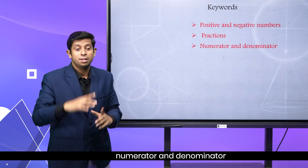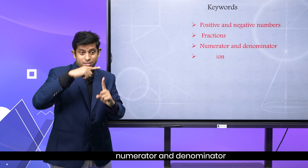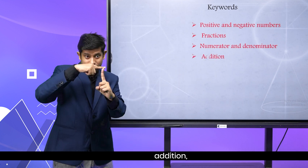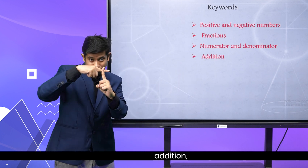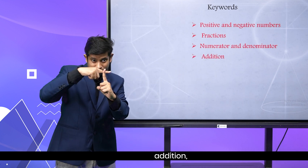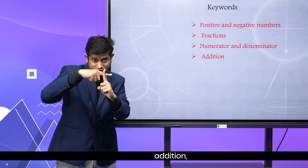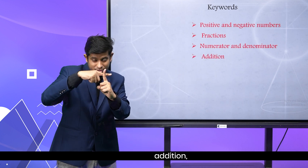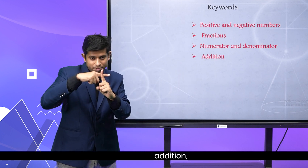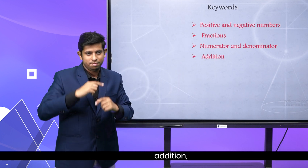Addition,